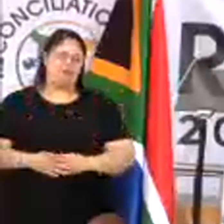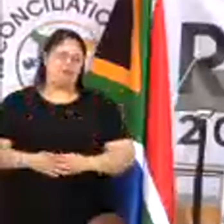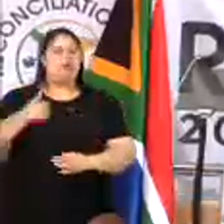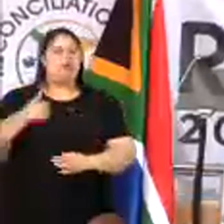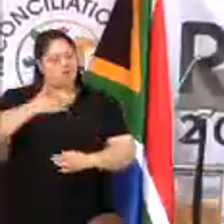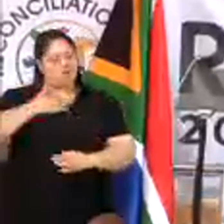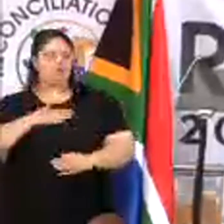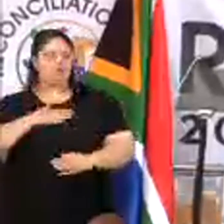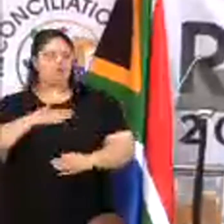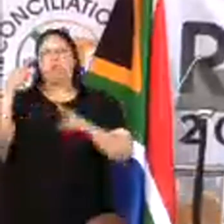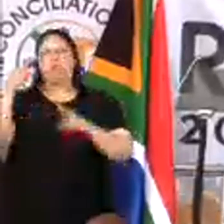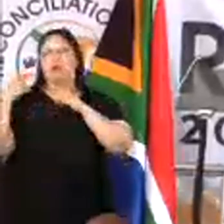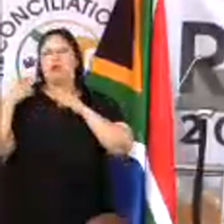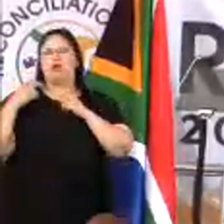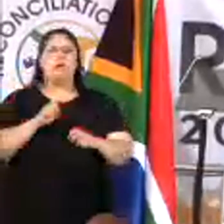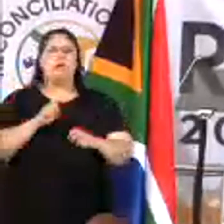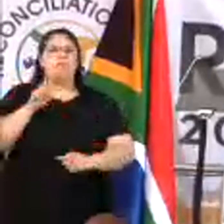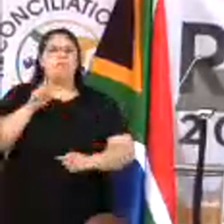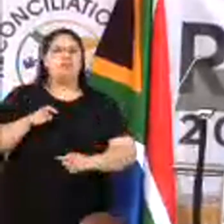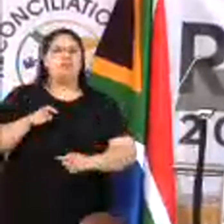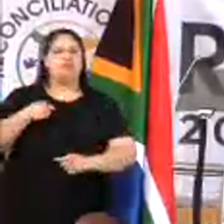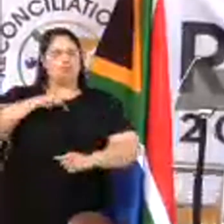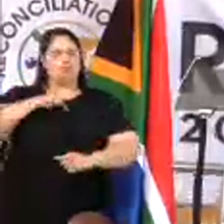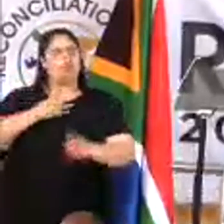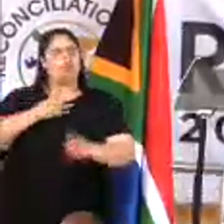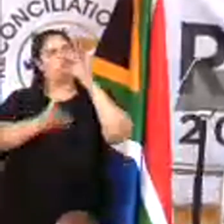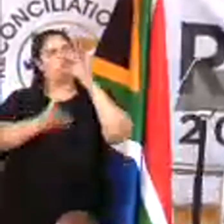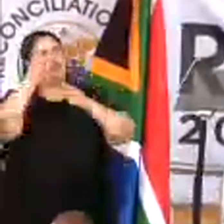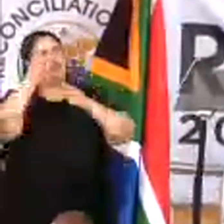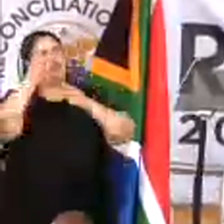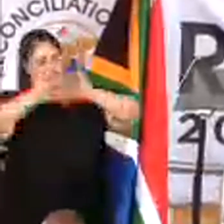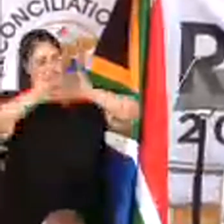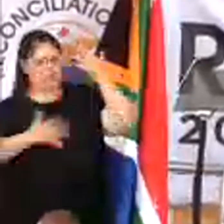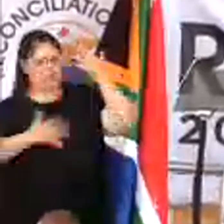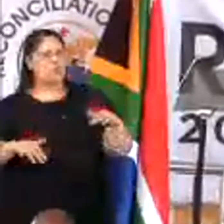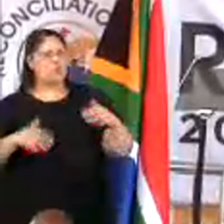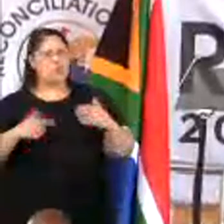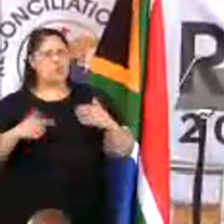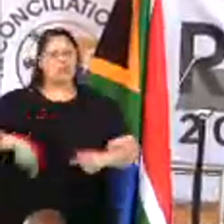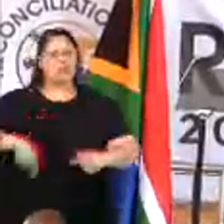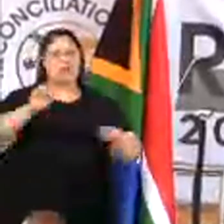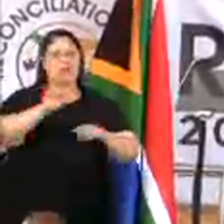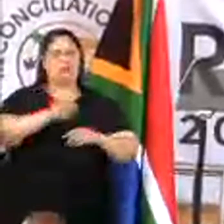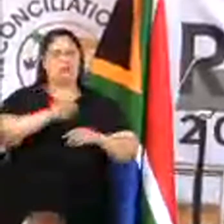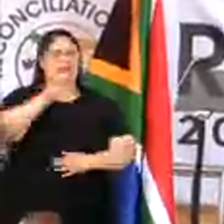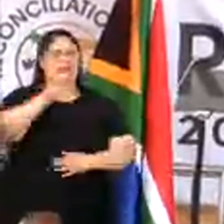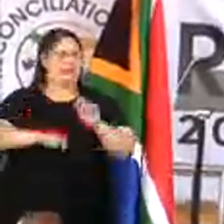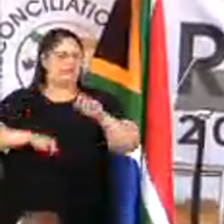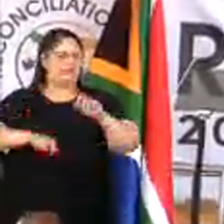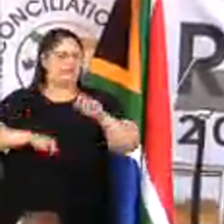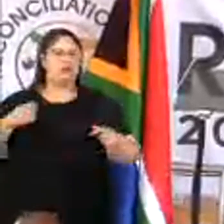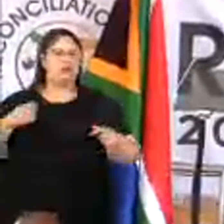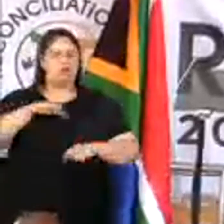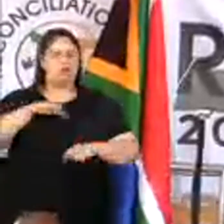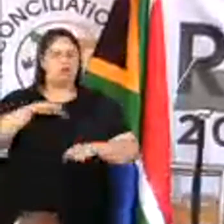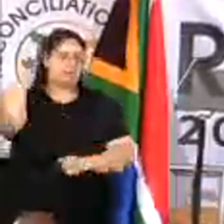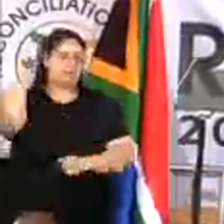us to reflect on our achievements as South Africans and remember